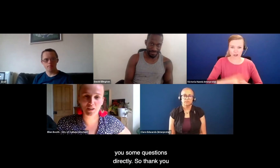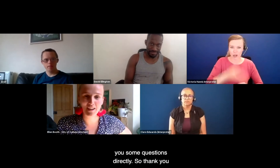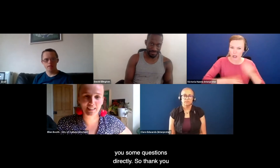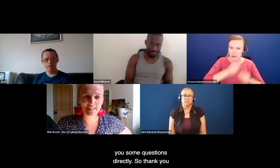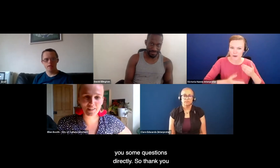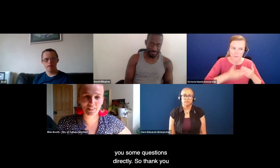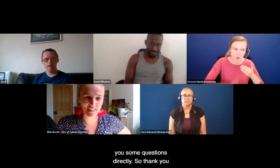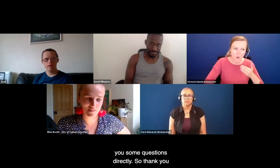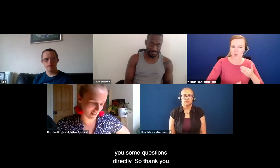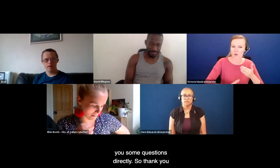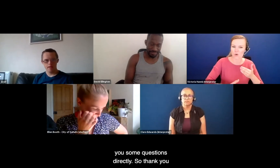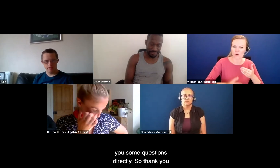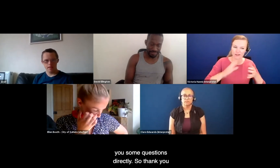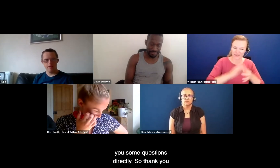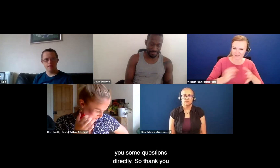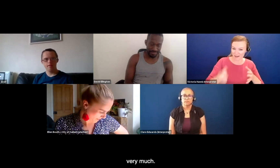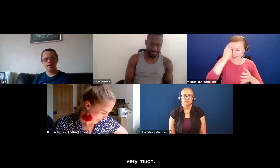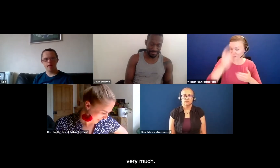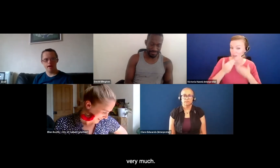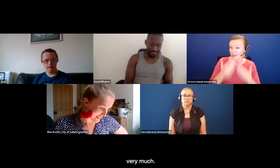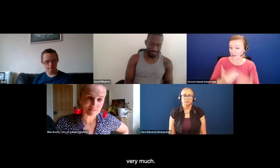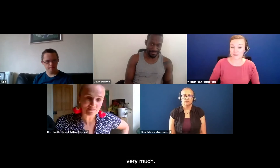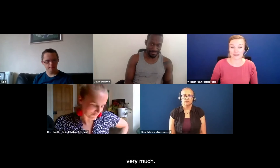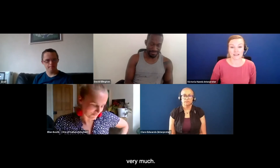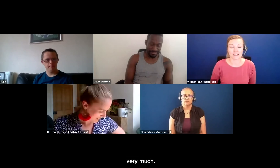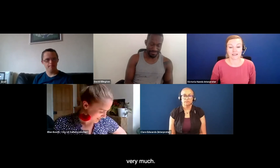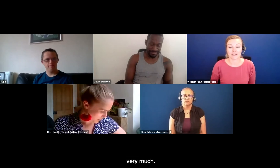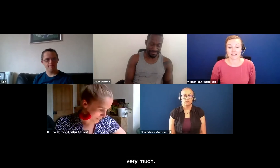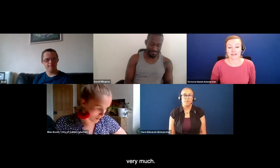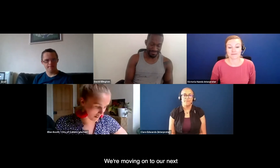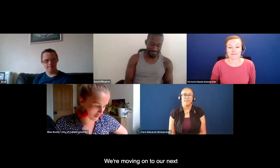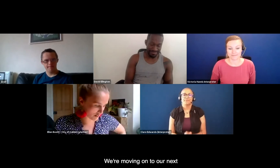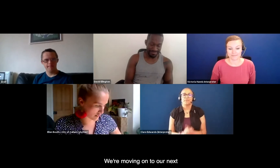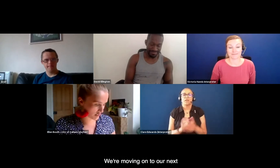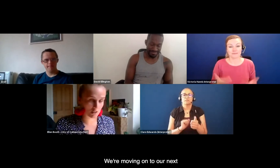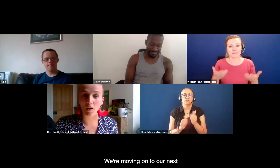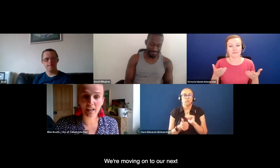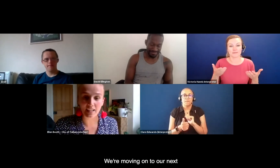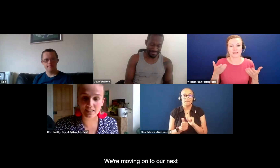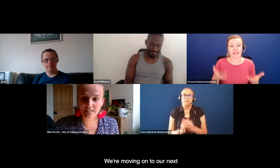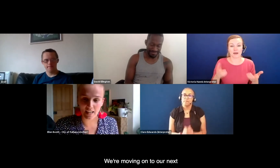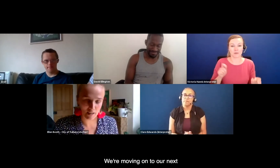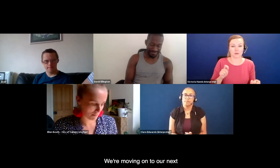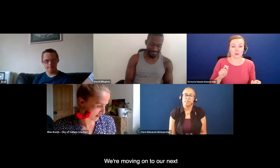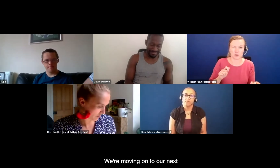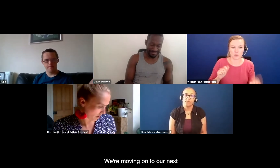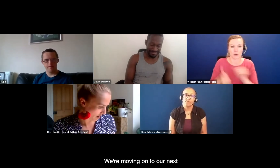questions directly. So thank you very much. Okay. So we're moving on to our